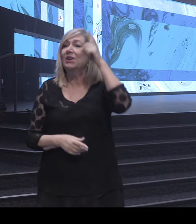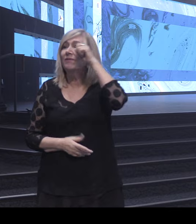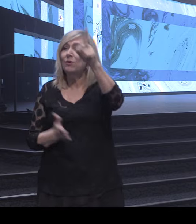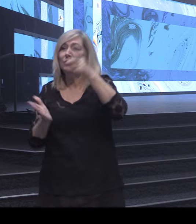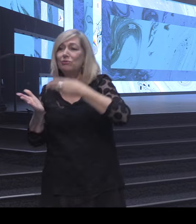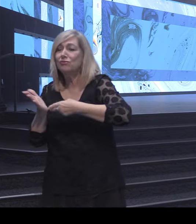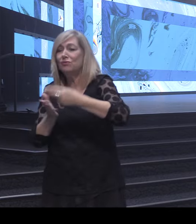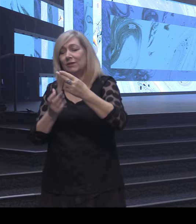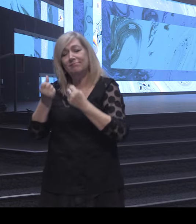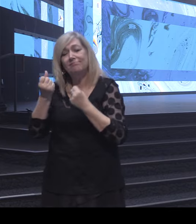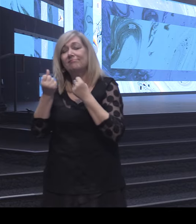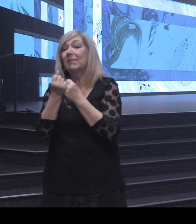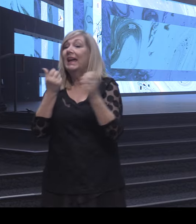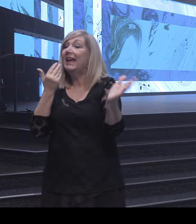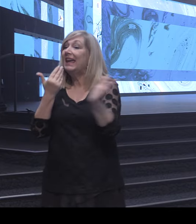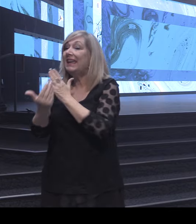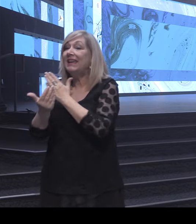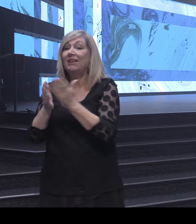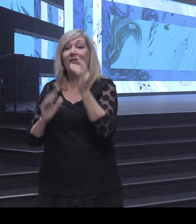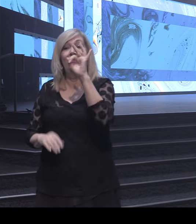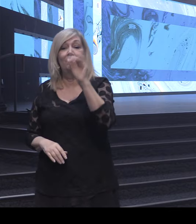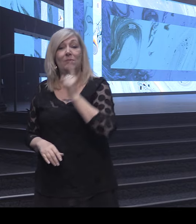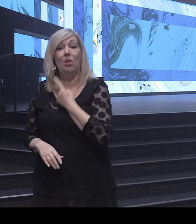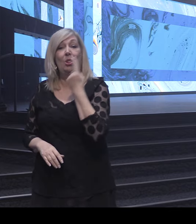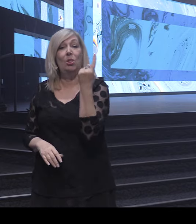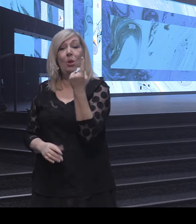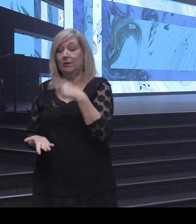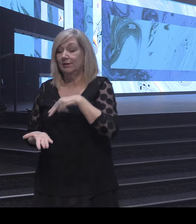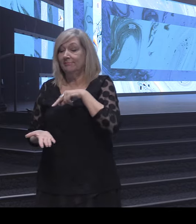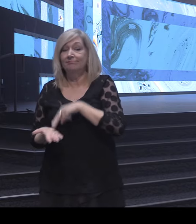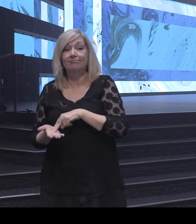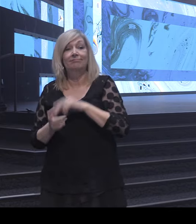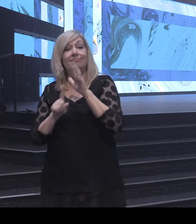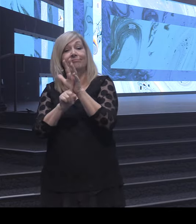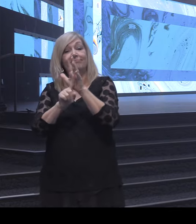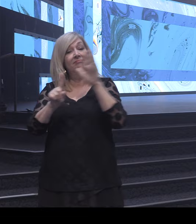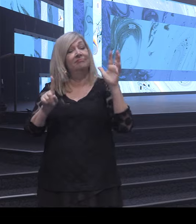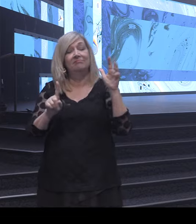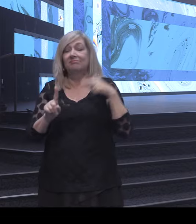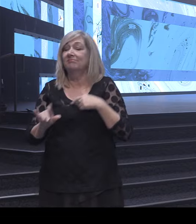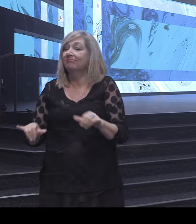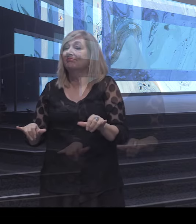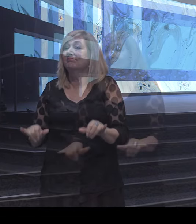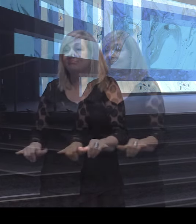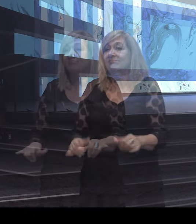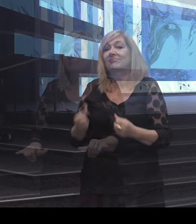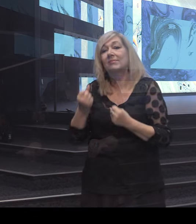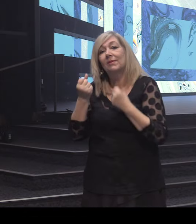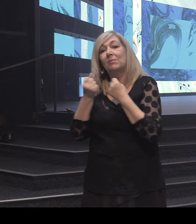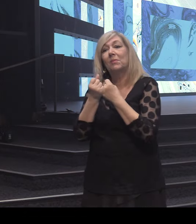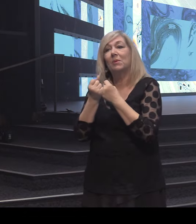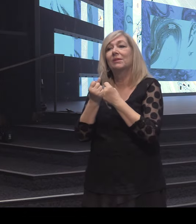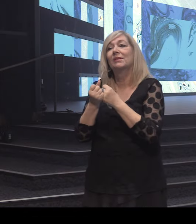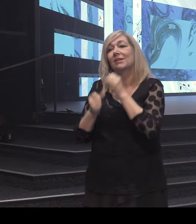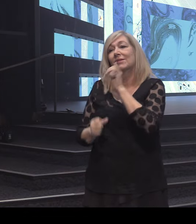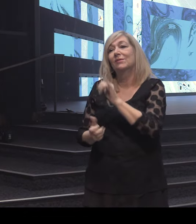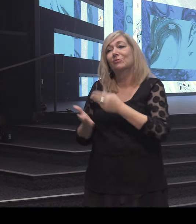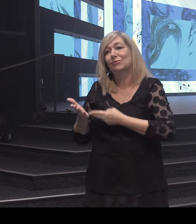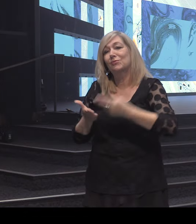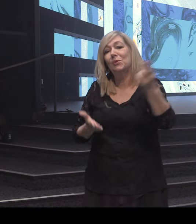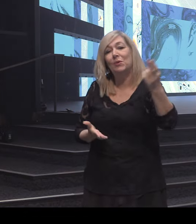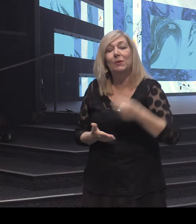stand alone. I will stand for truth even if I stand alone. Now, this title is actually a quote, and I'm going to